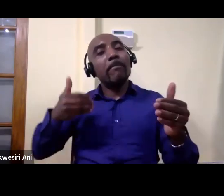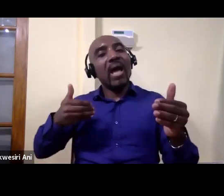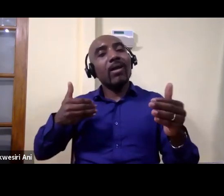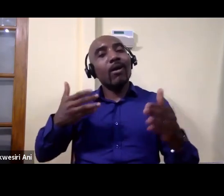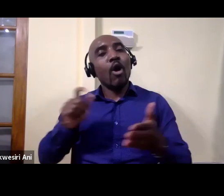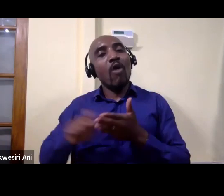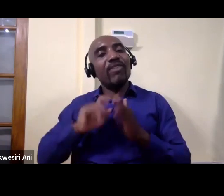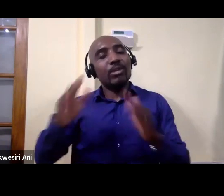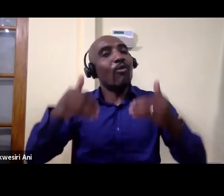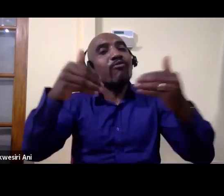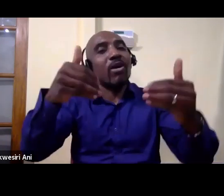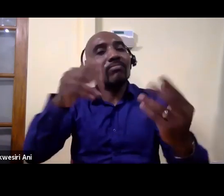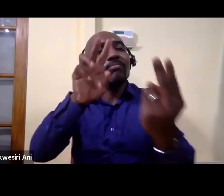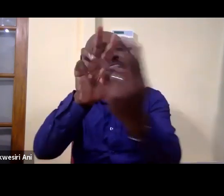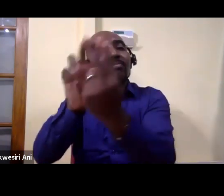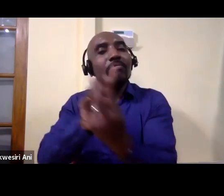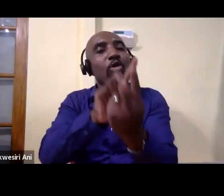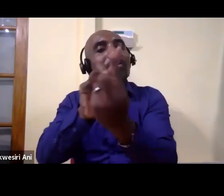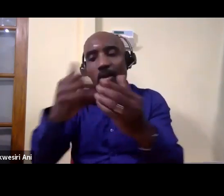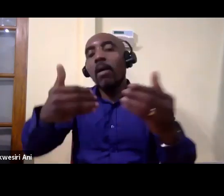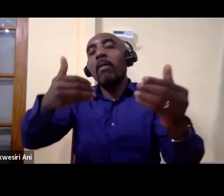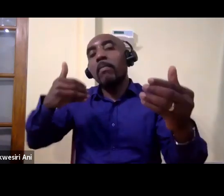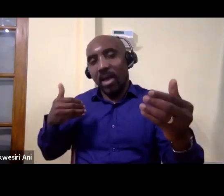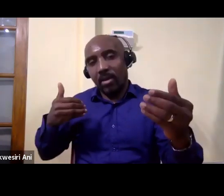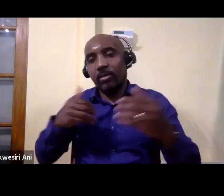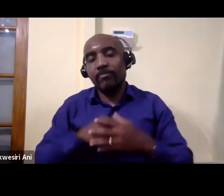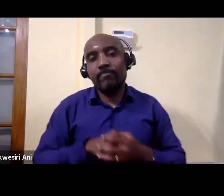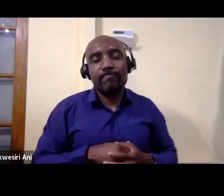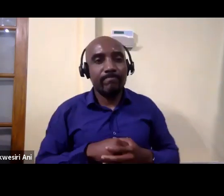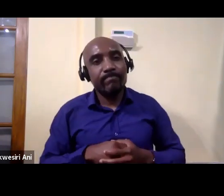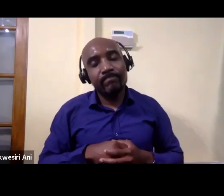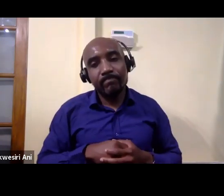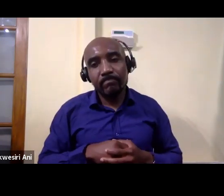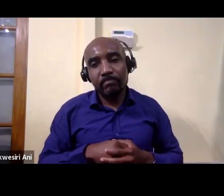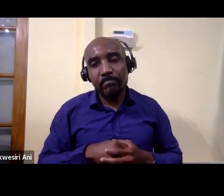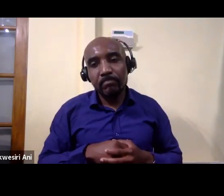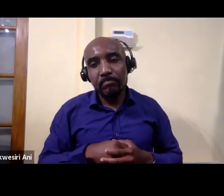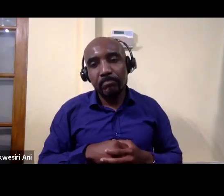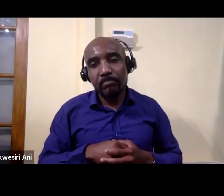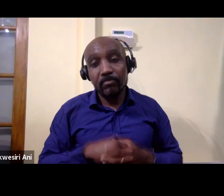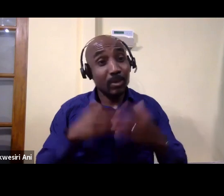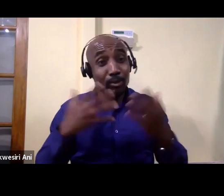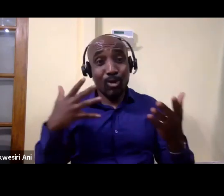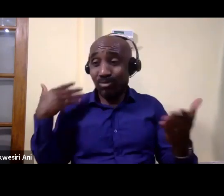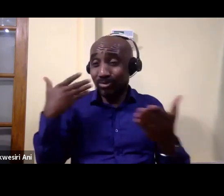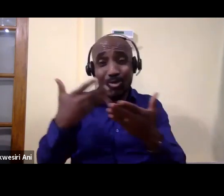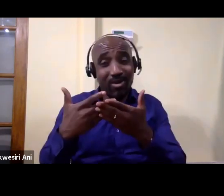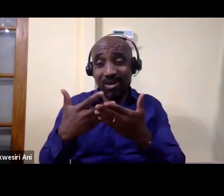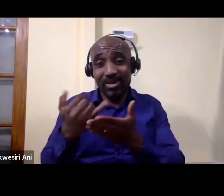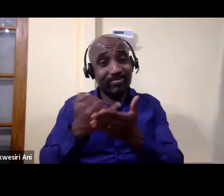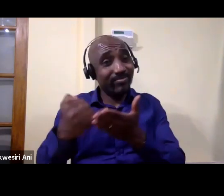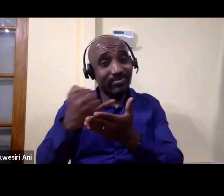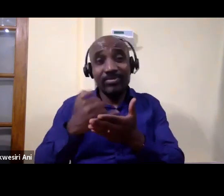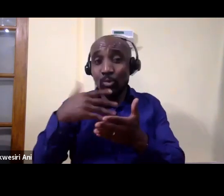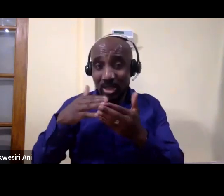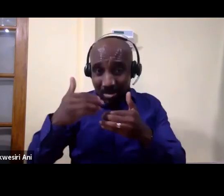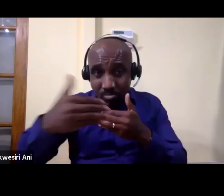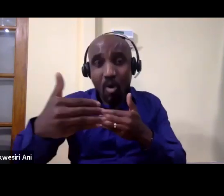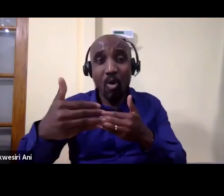rather than working directly with customers and clients. So there's a long way to go to suppress